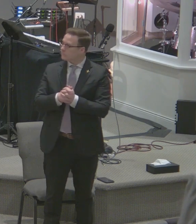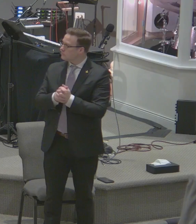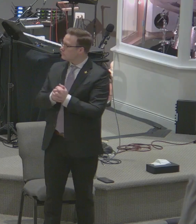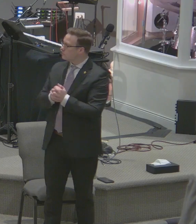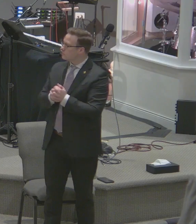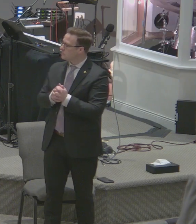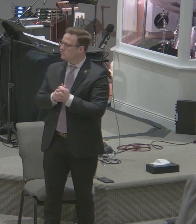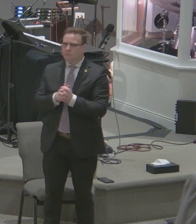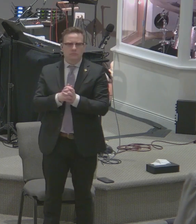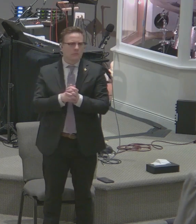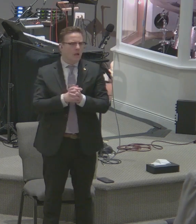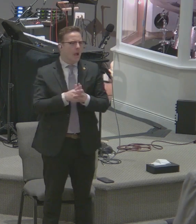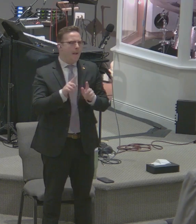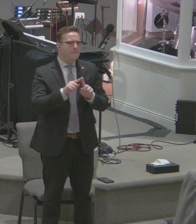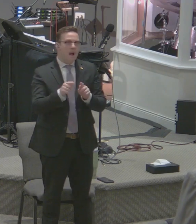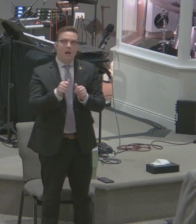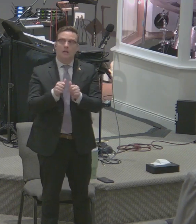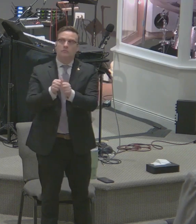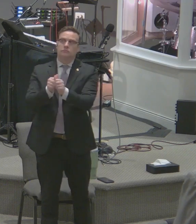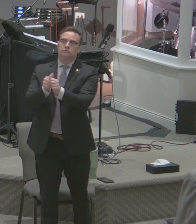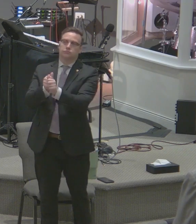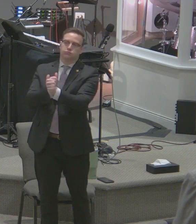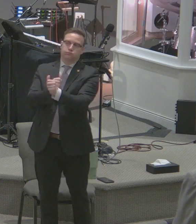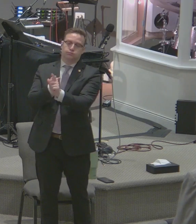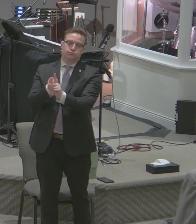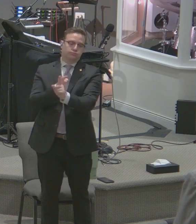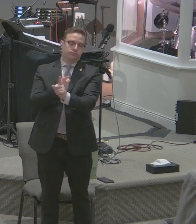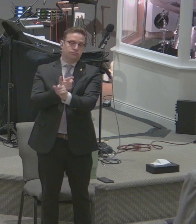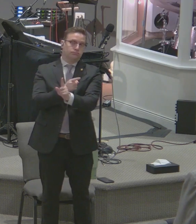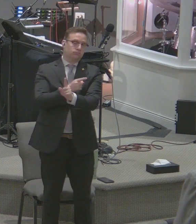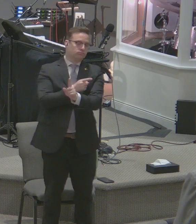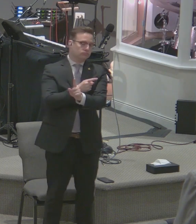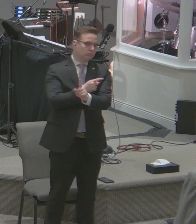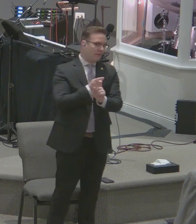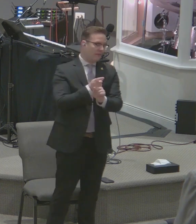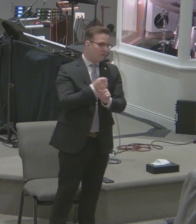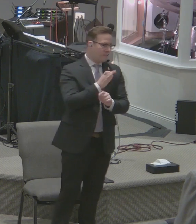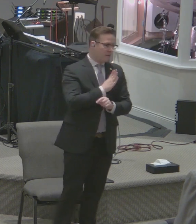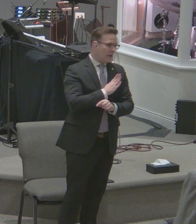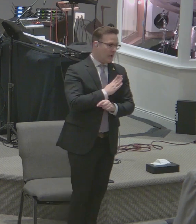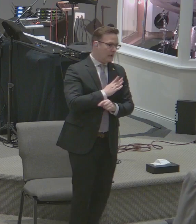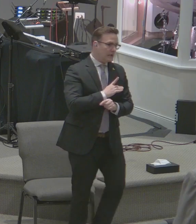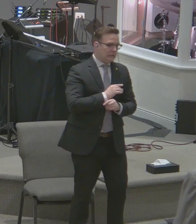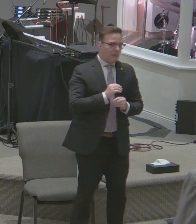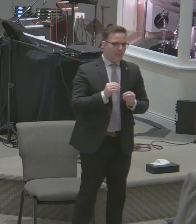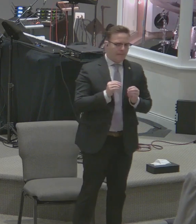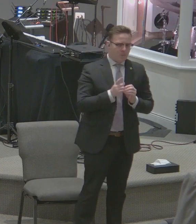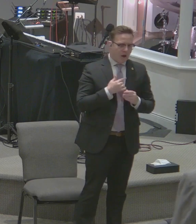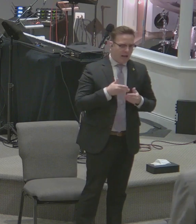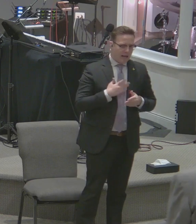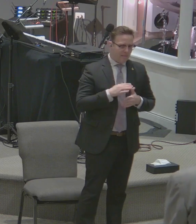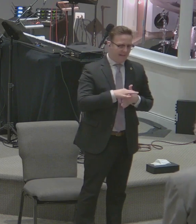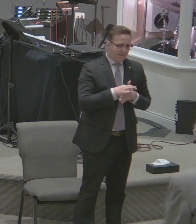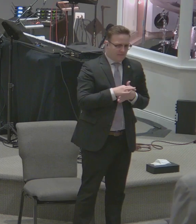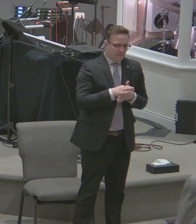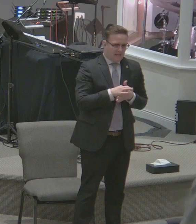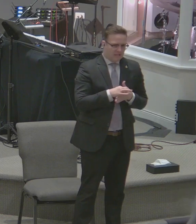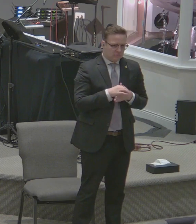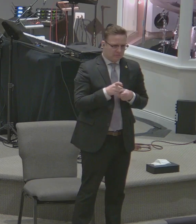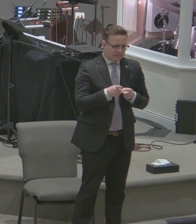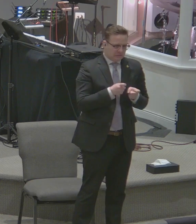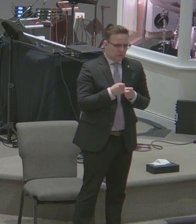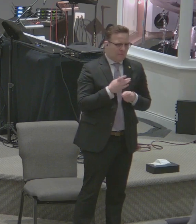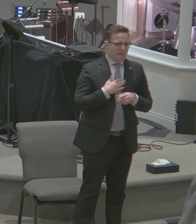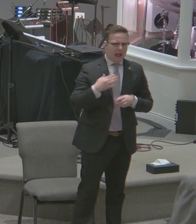The further I get from God, the more I let my flesh take over,